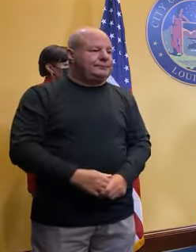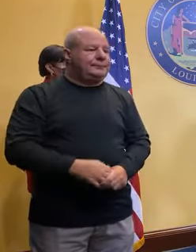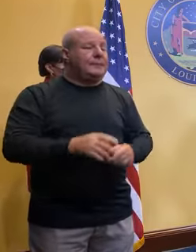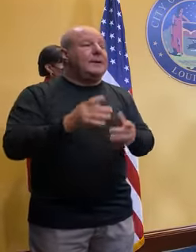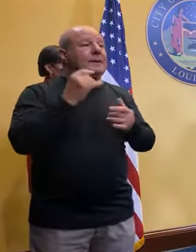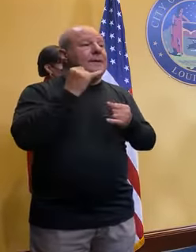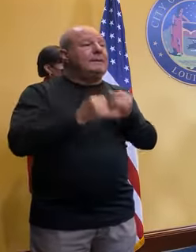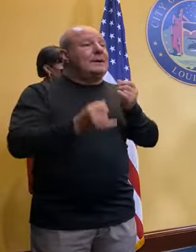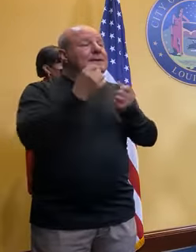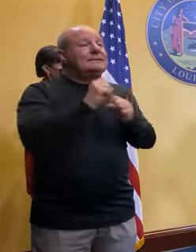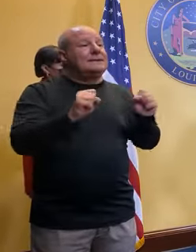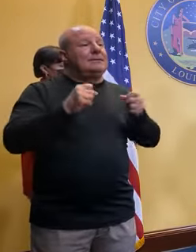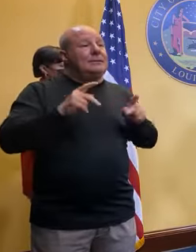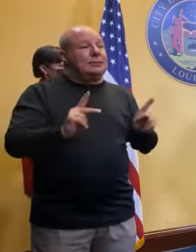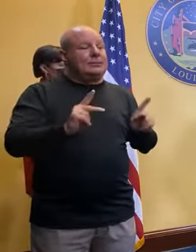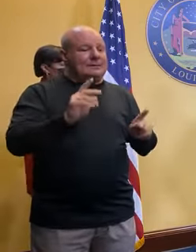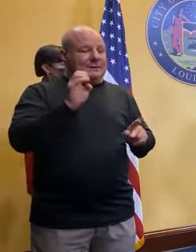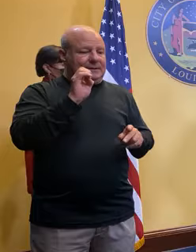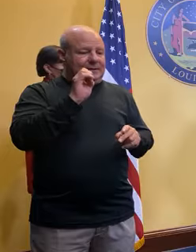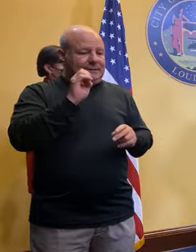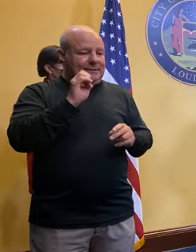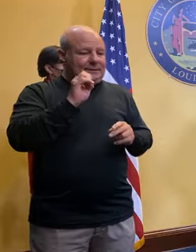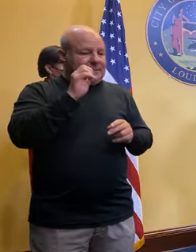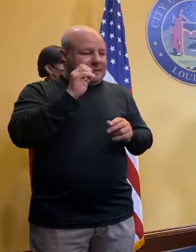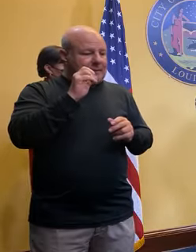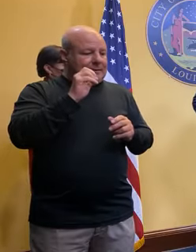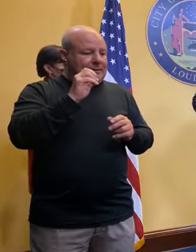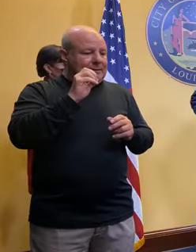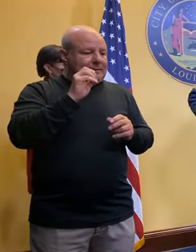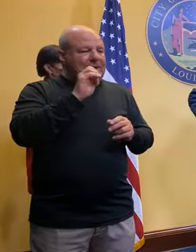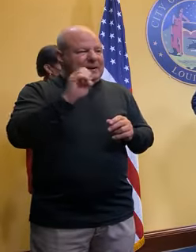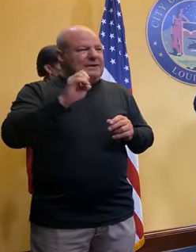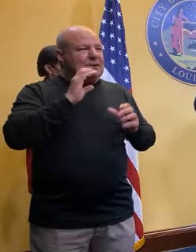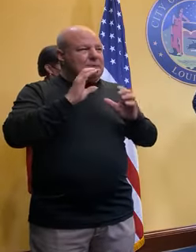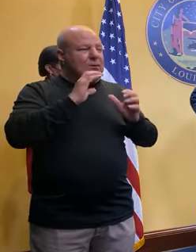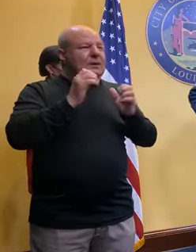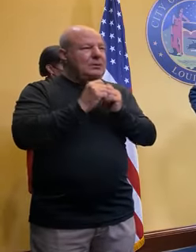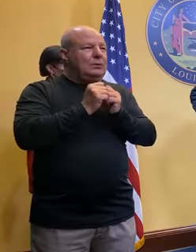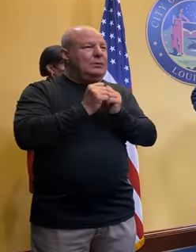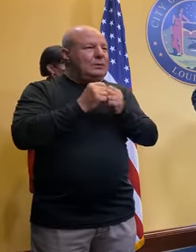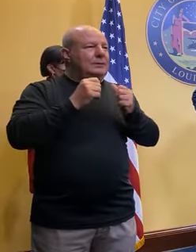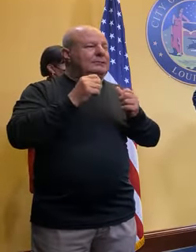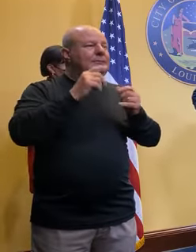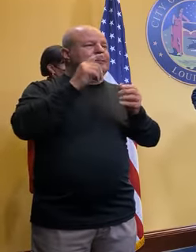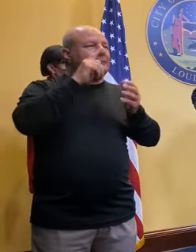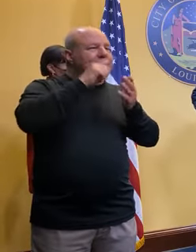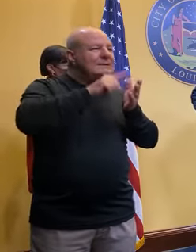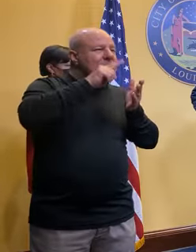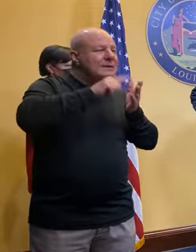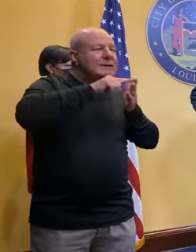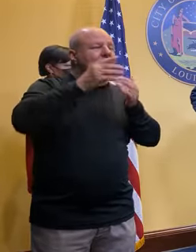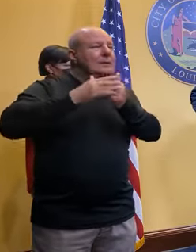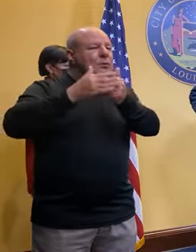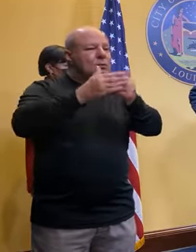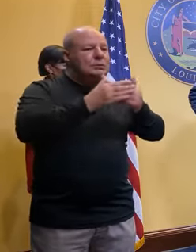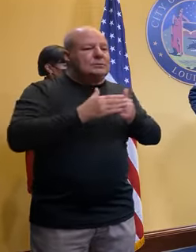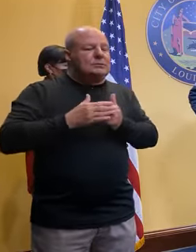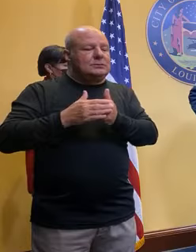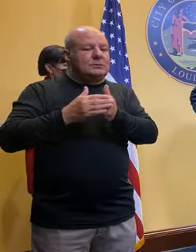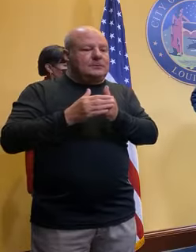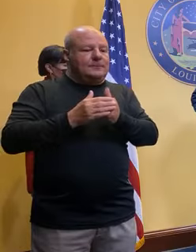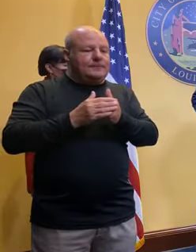safety and permits is communicating with its permit holders. They're doing inspections of neighborhoods.